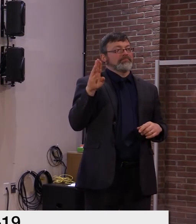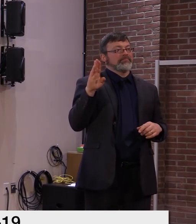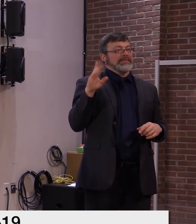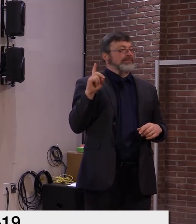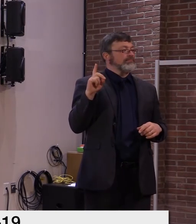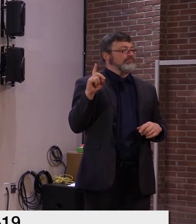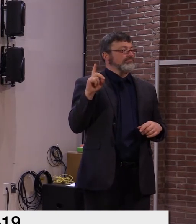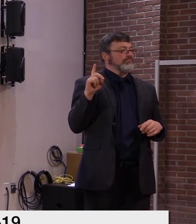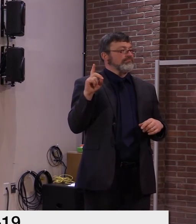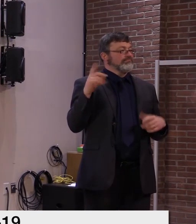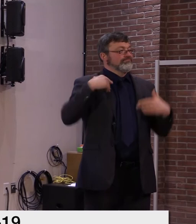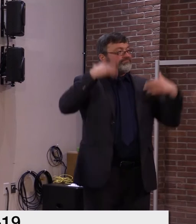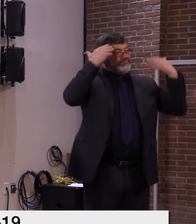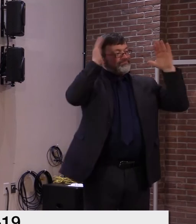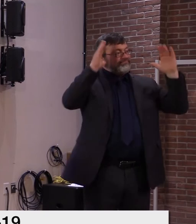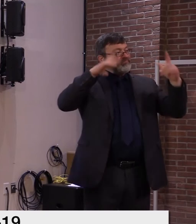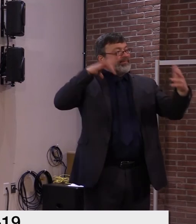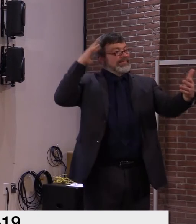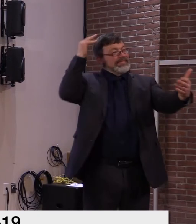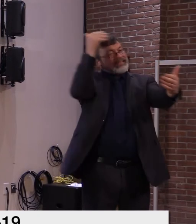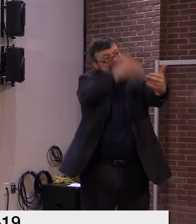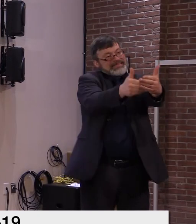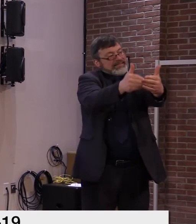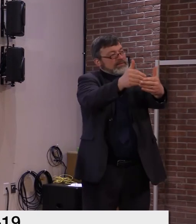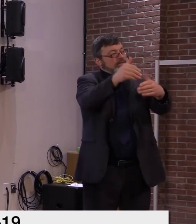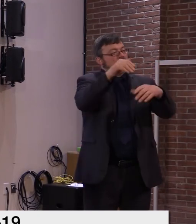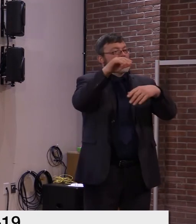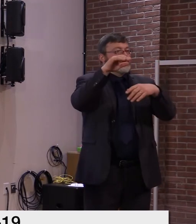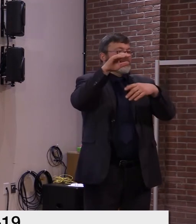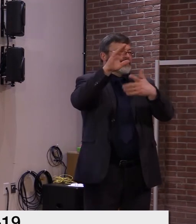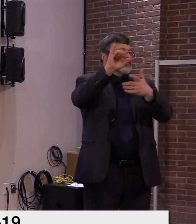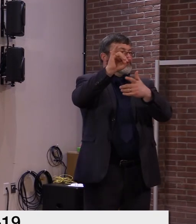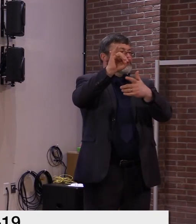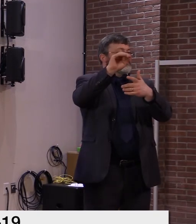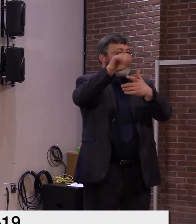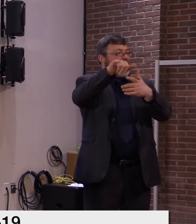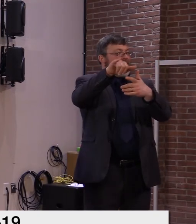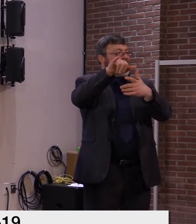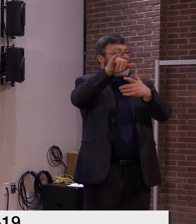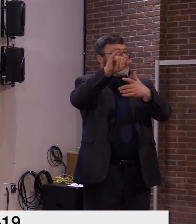I expect somewhere around April 1 we'll start to contemplate those end of the year situations.